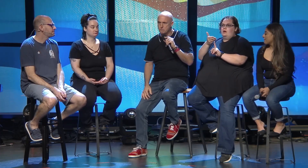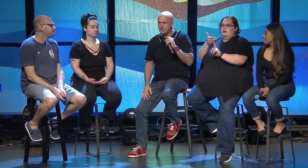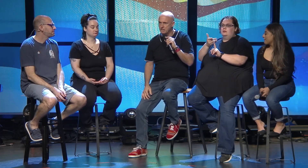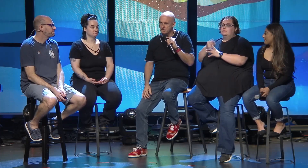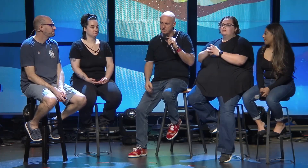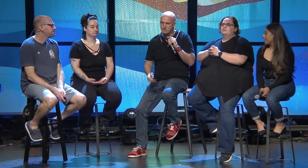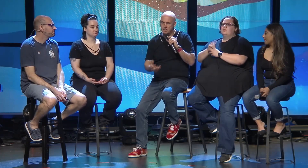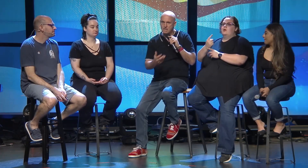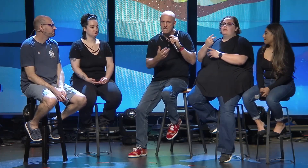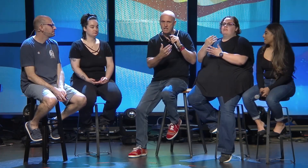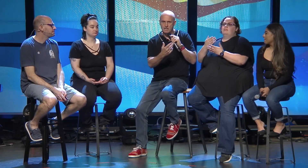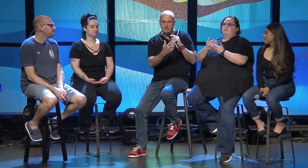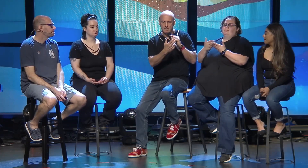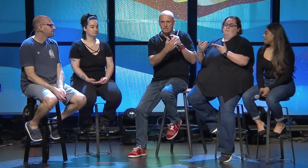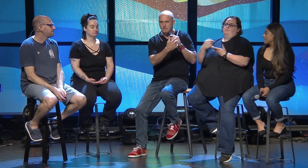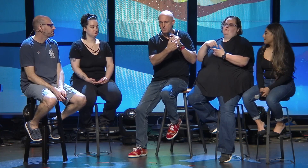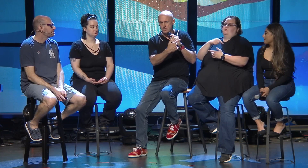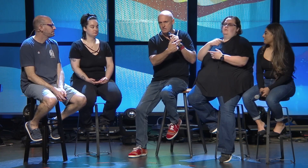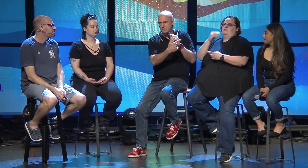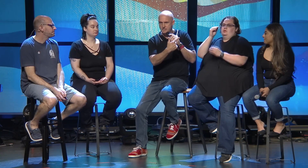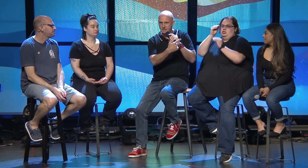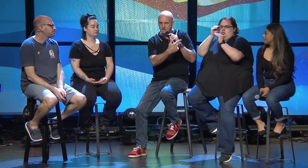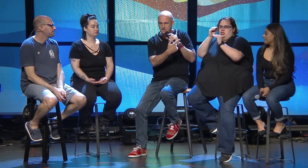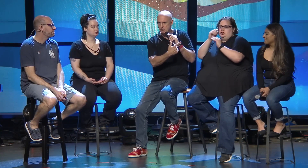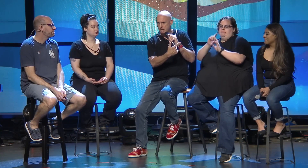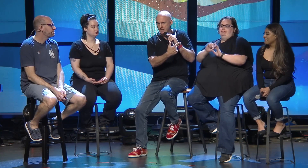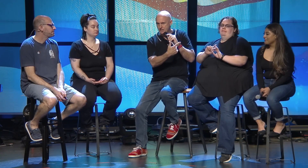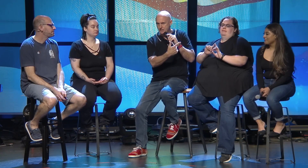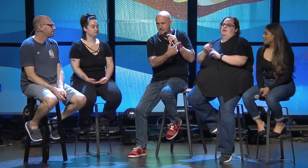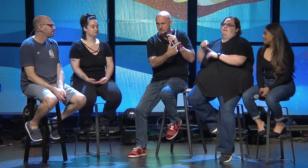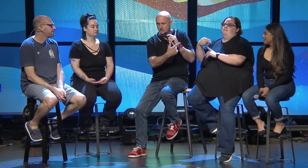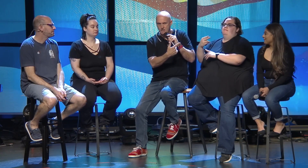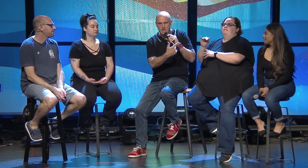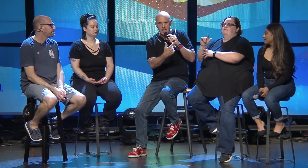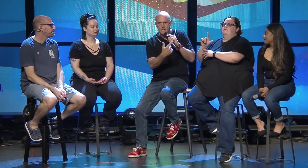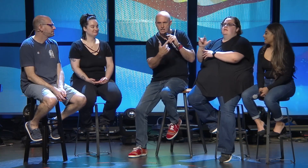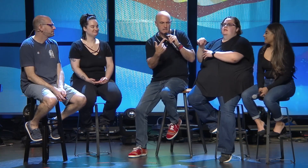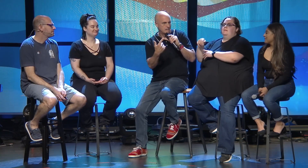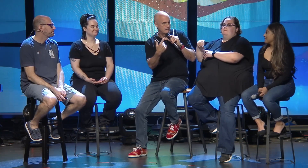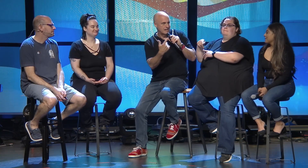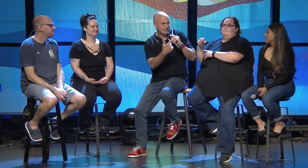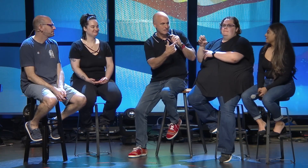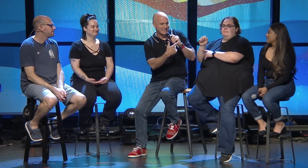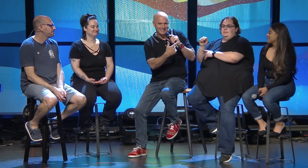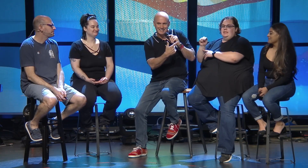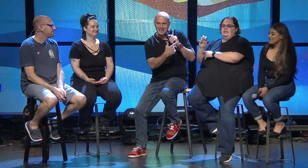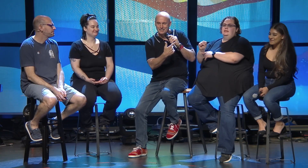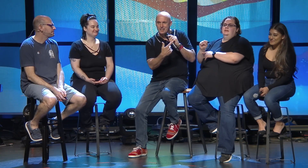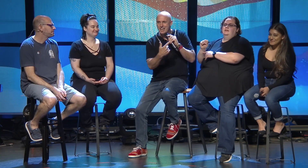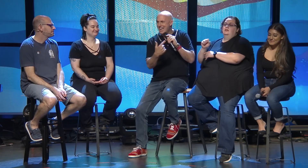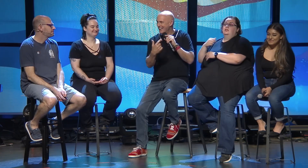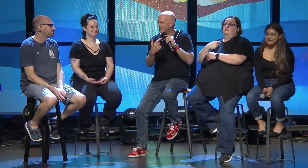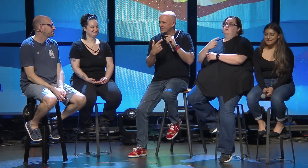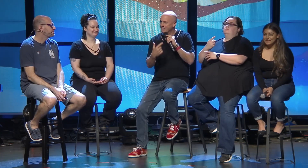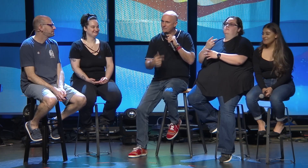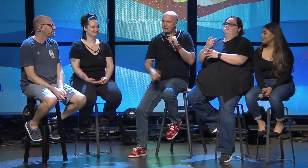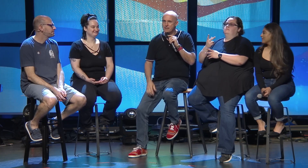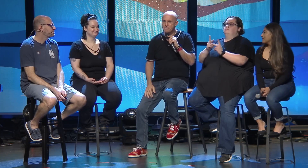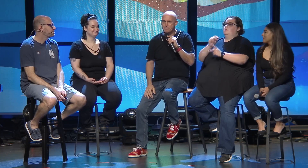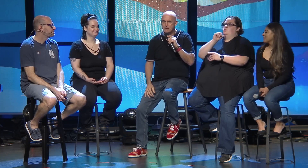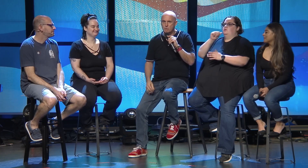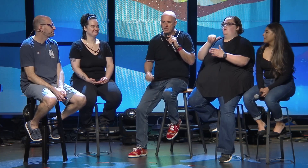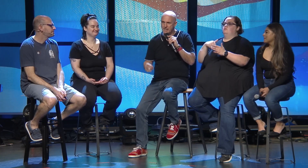in the Philippines, and if you'd have seen Jaylene skipping my class and not coming to class and